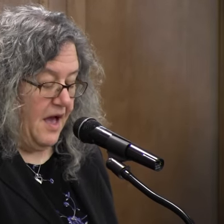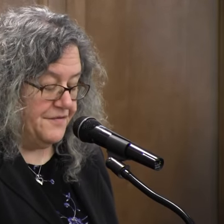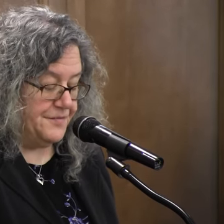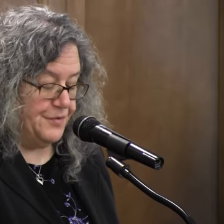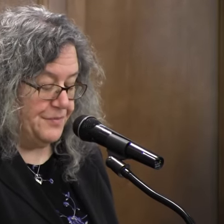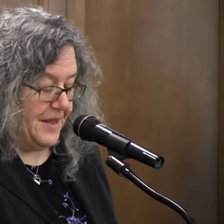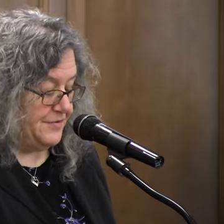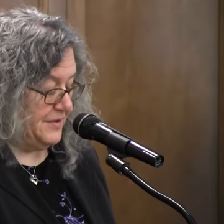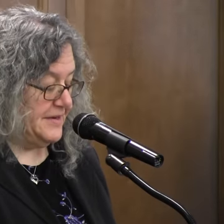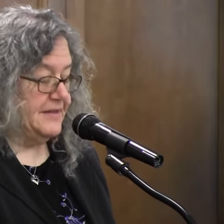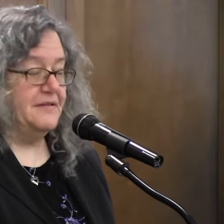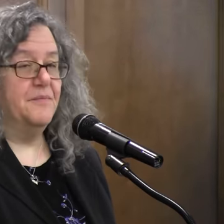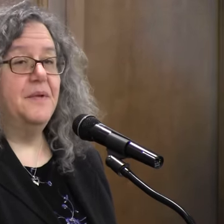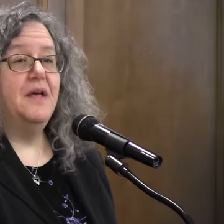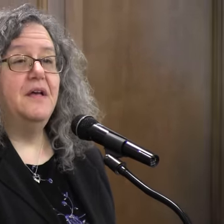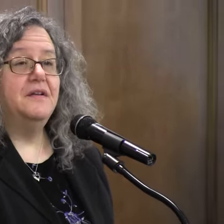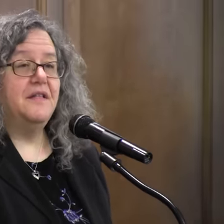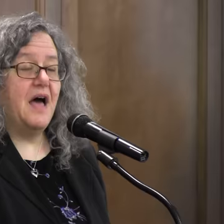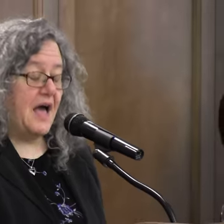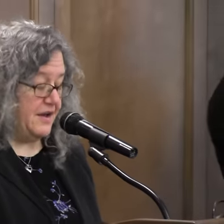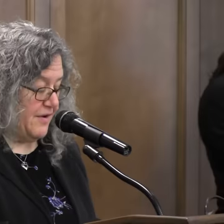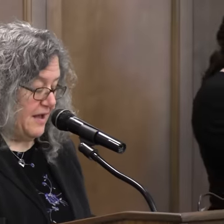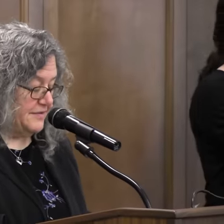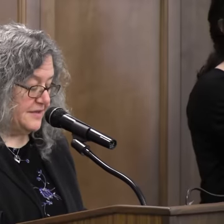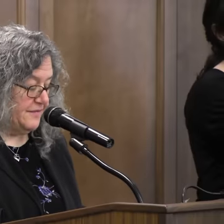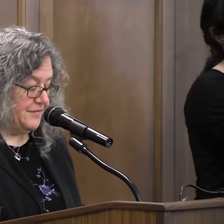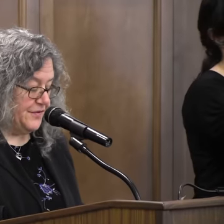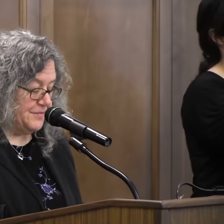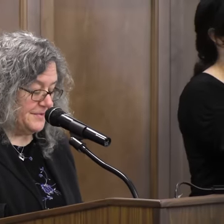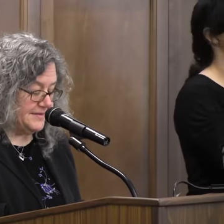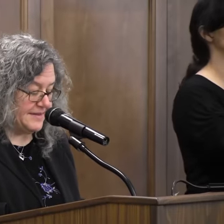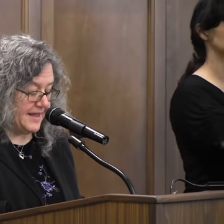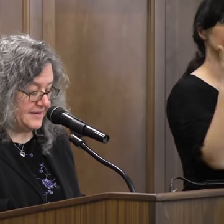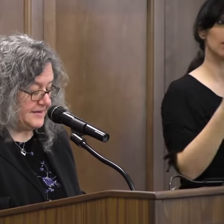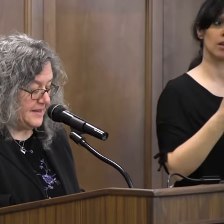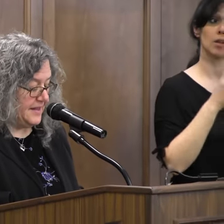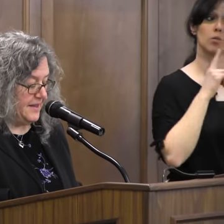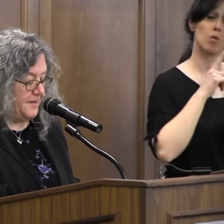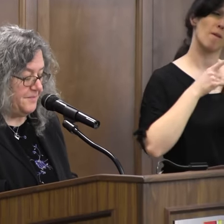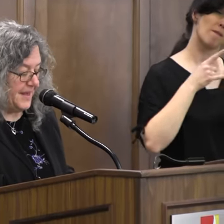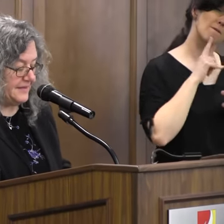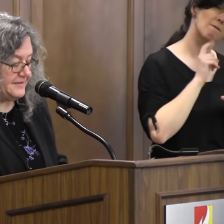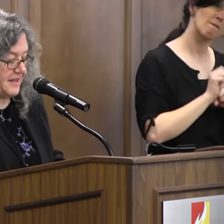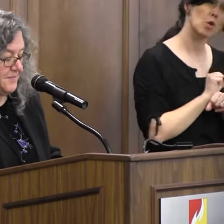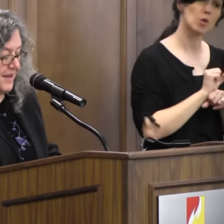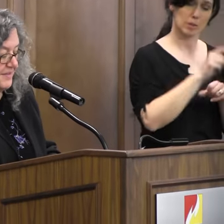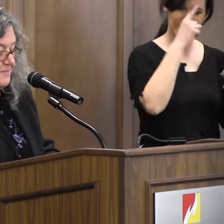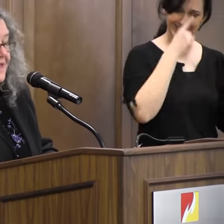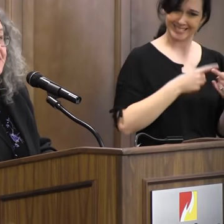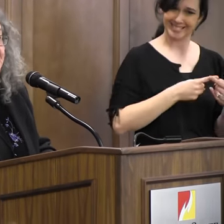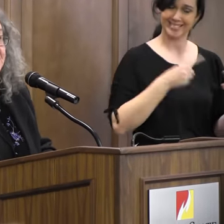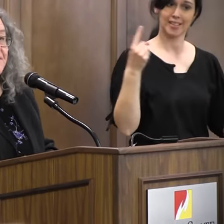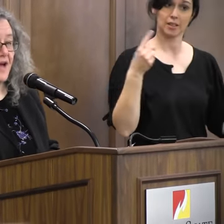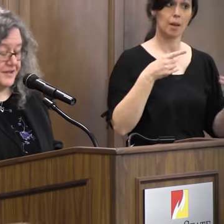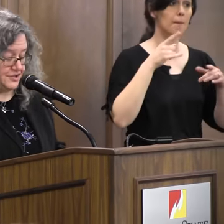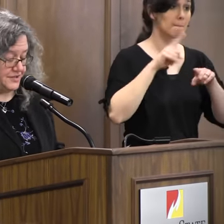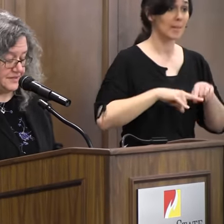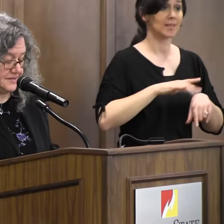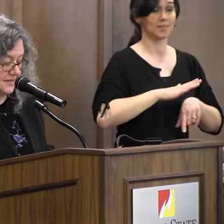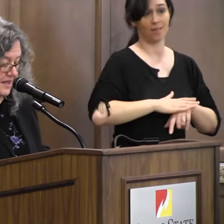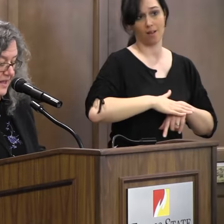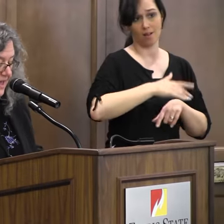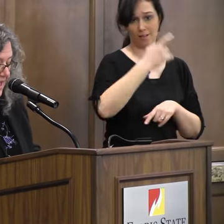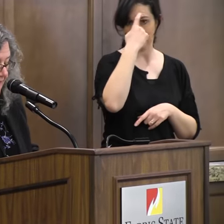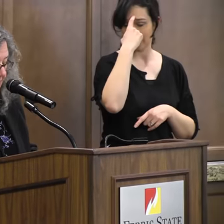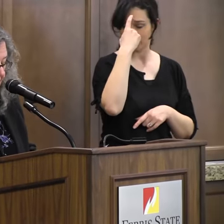prophesizing of smooth patriotism to the high grounds of a firm dissent based upon the mandates of